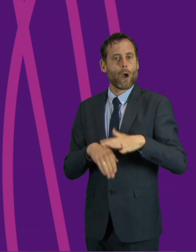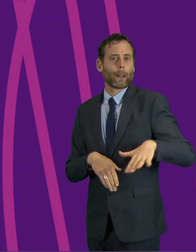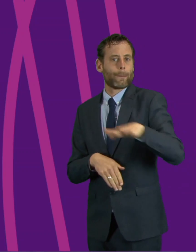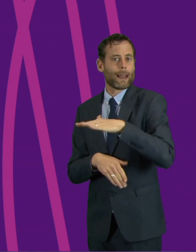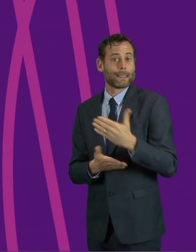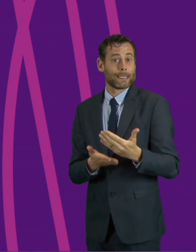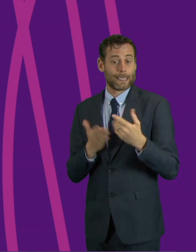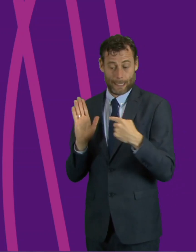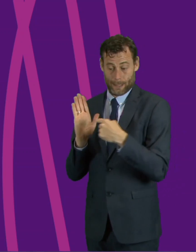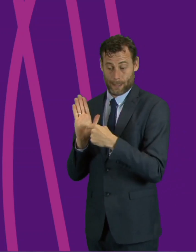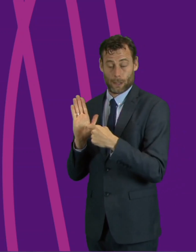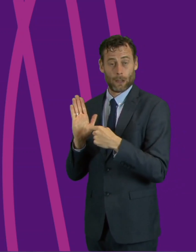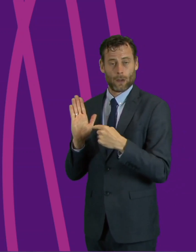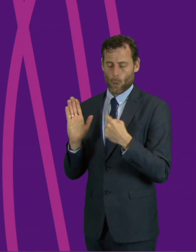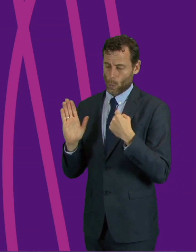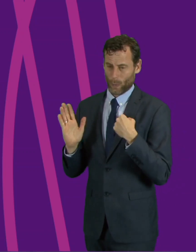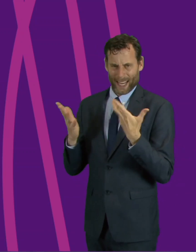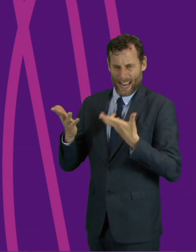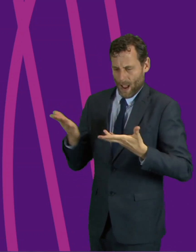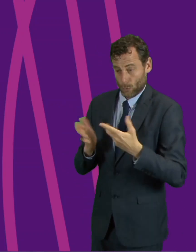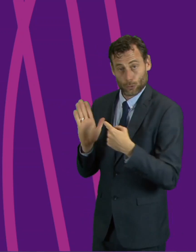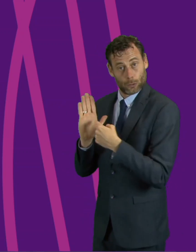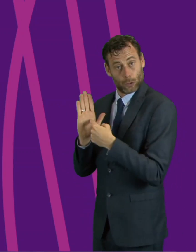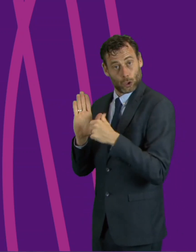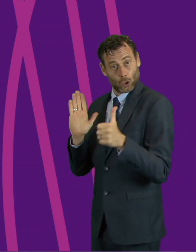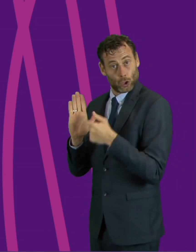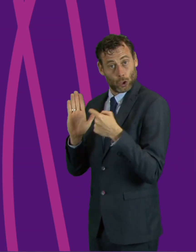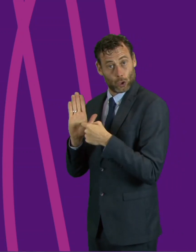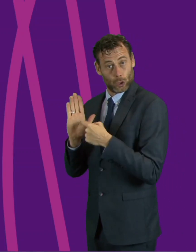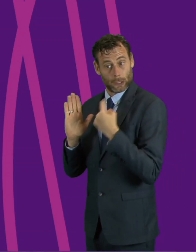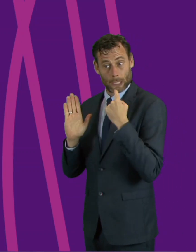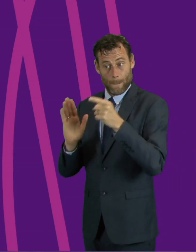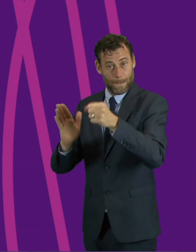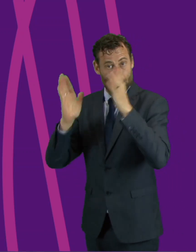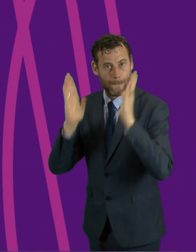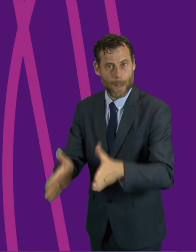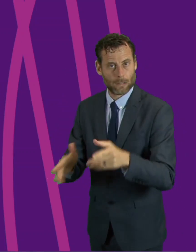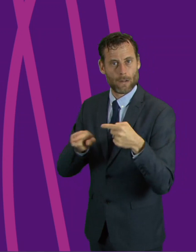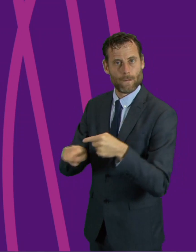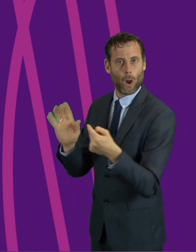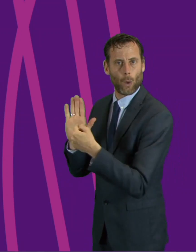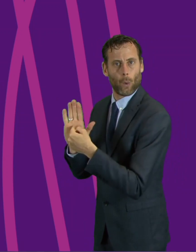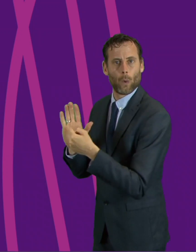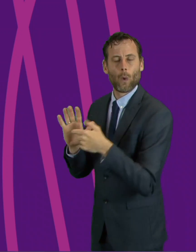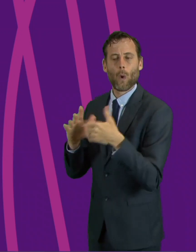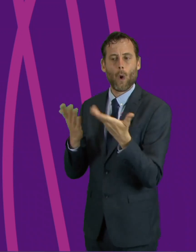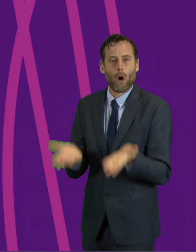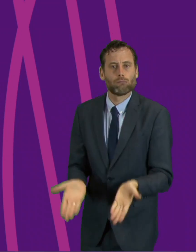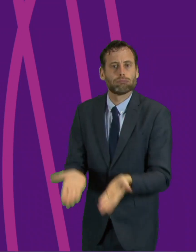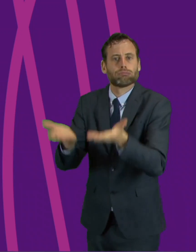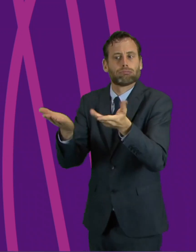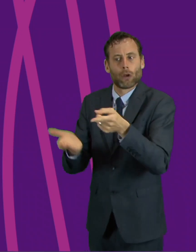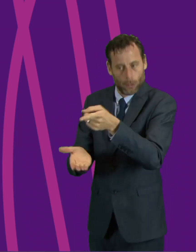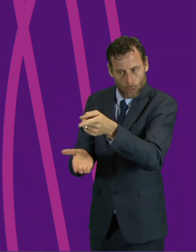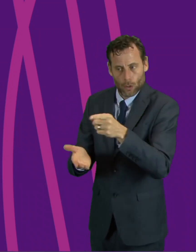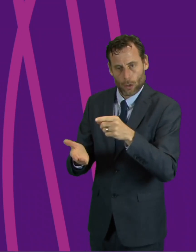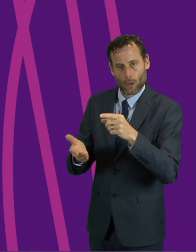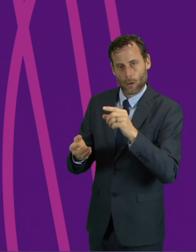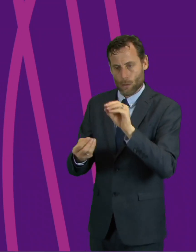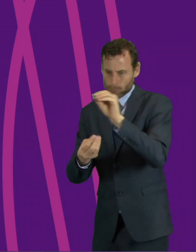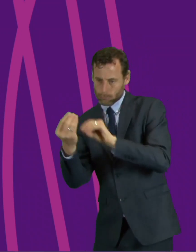be mandatory on employers with a requirement to publish risk assessments versus it being more voluntary. So these are all things that